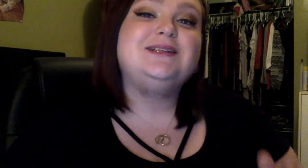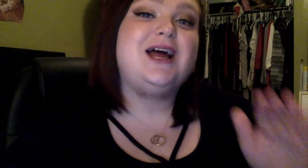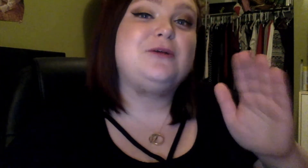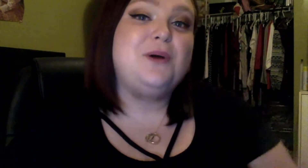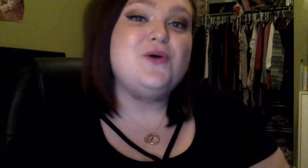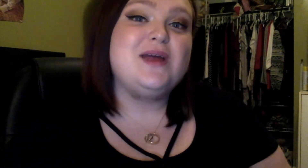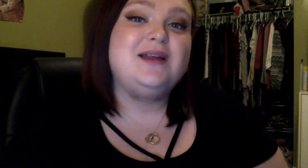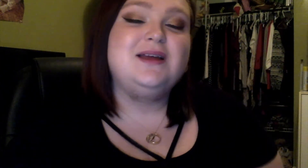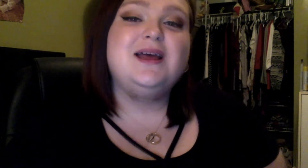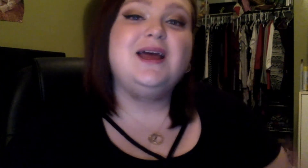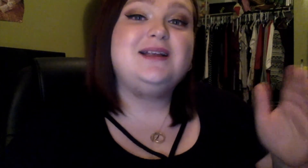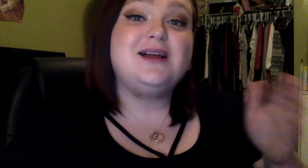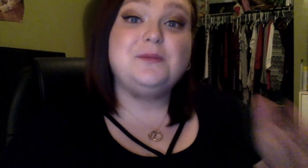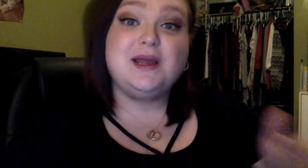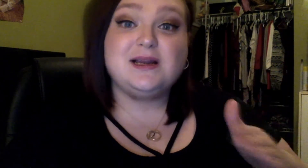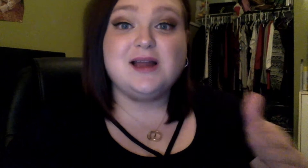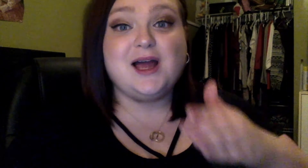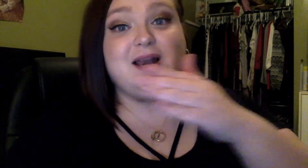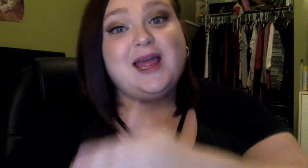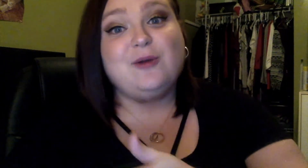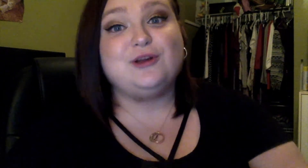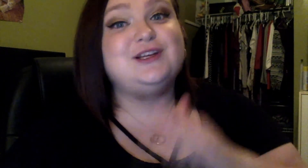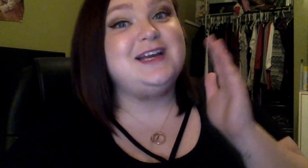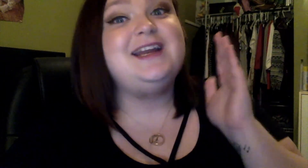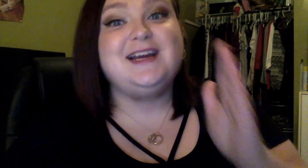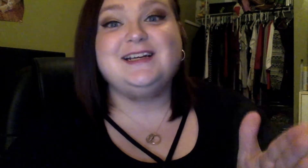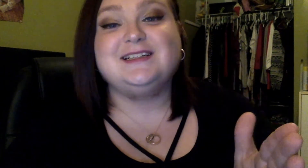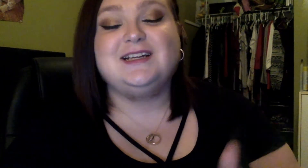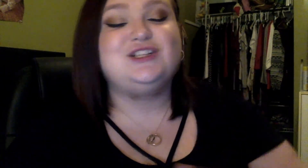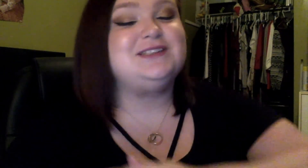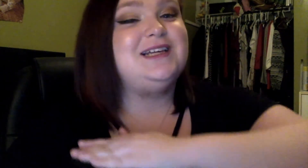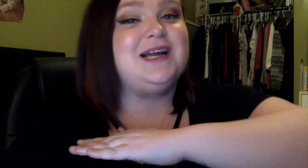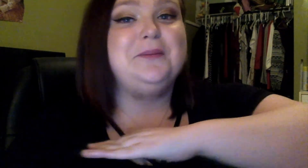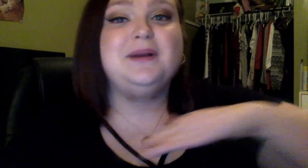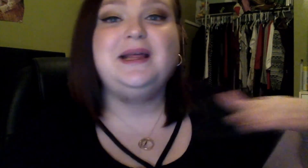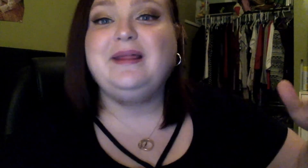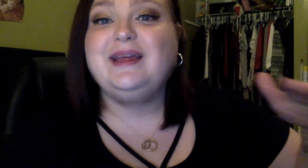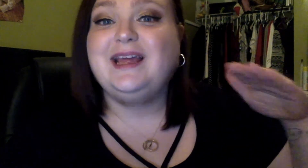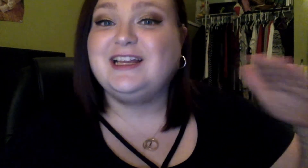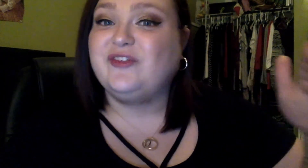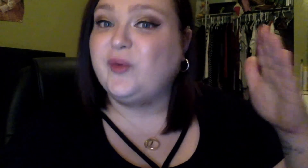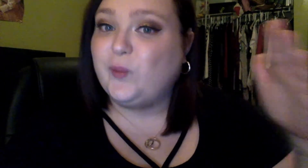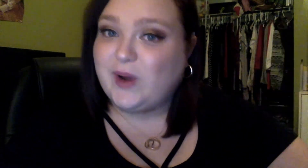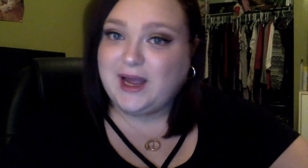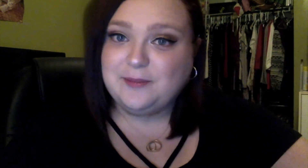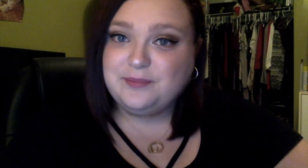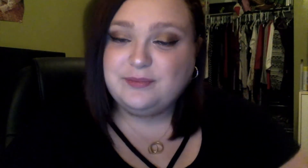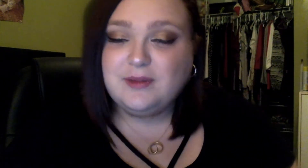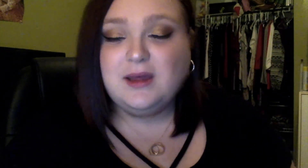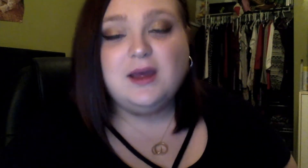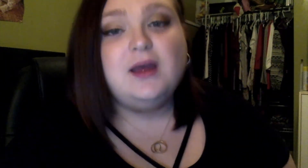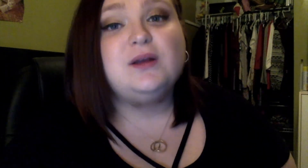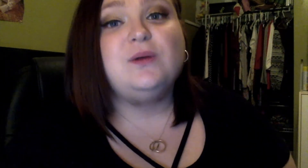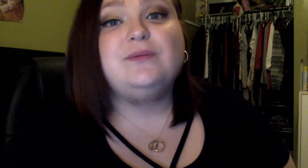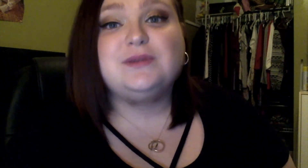not spoken, it doesn't mean it's not a language. It is. It's just in a completely different way.